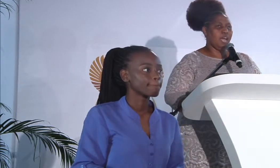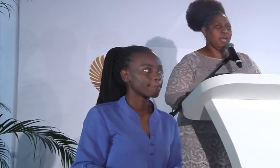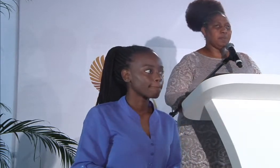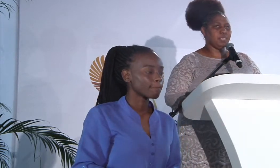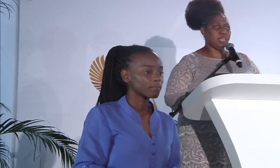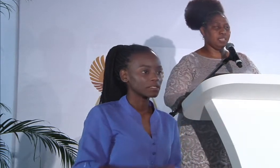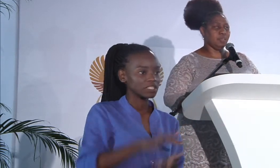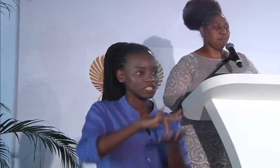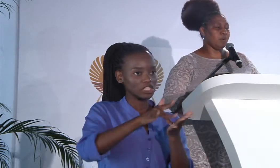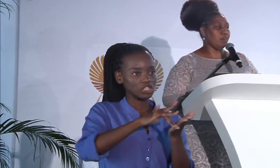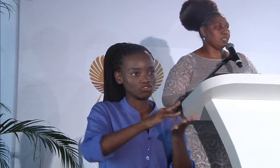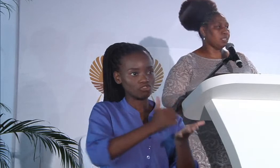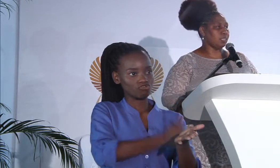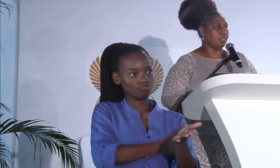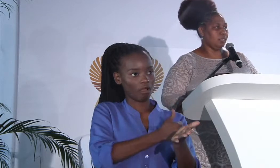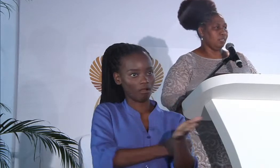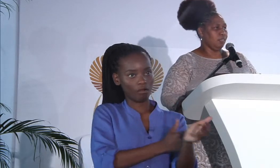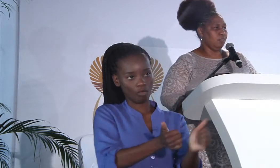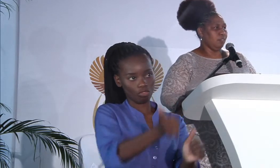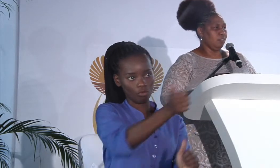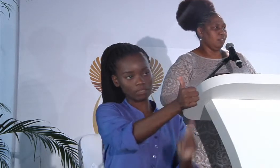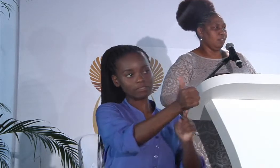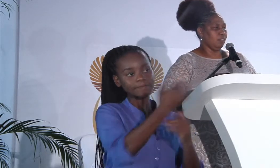I appreciate them because